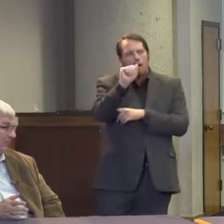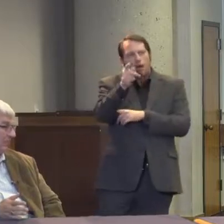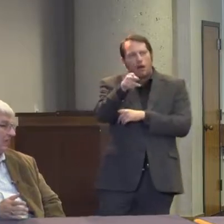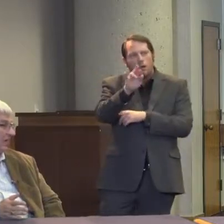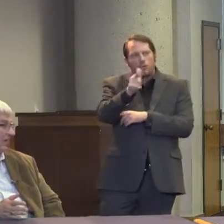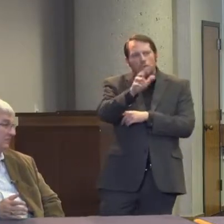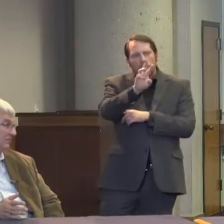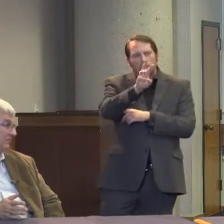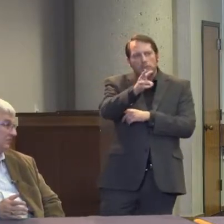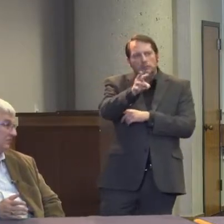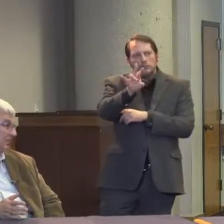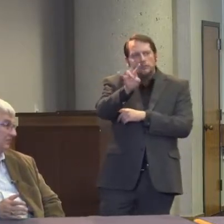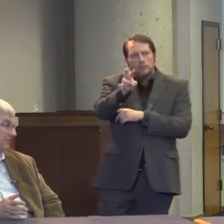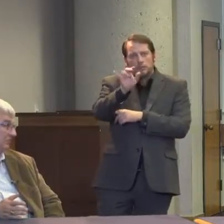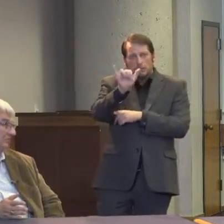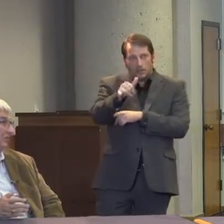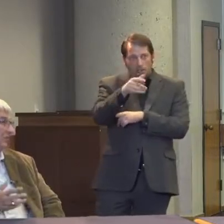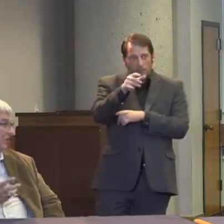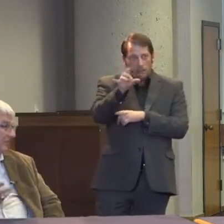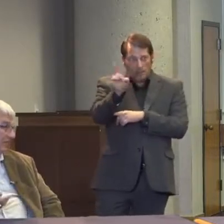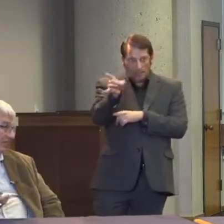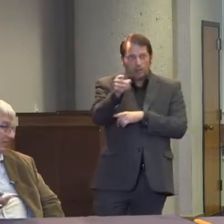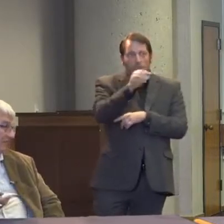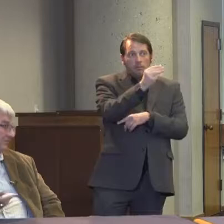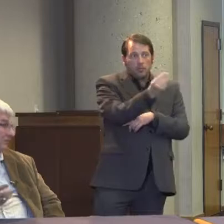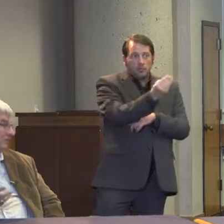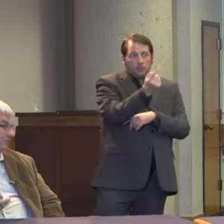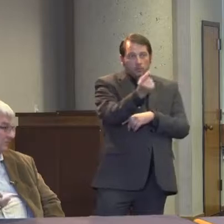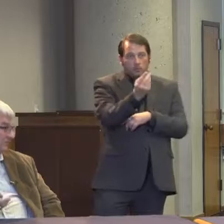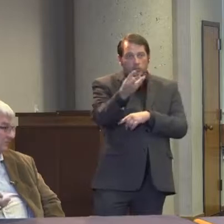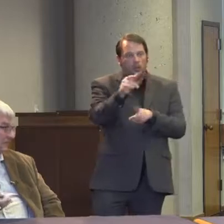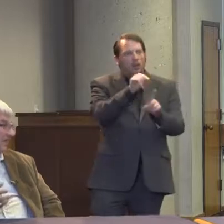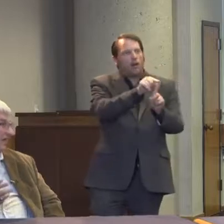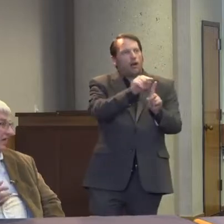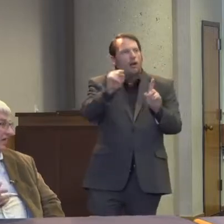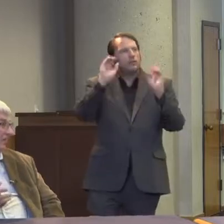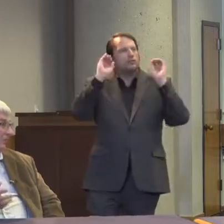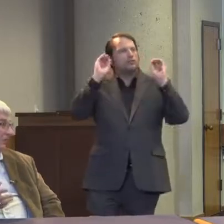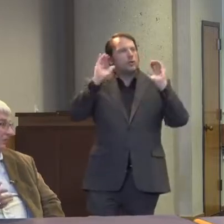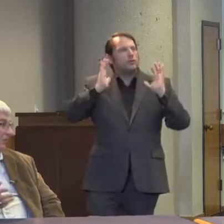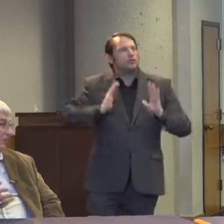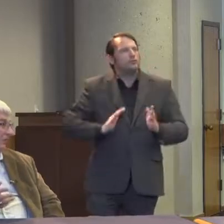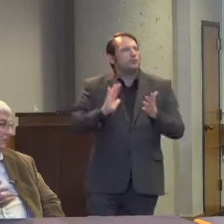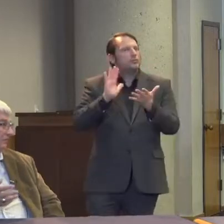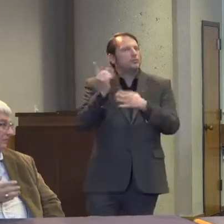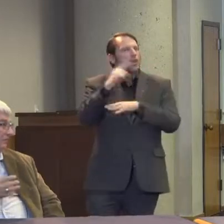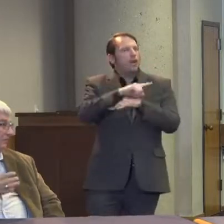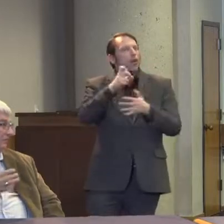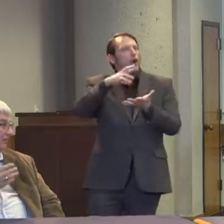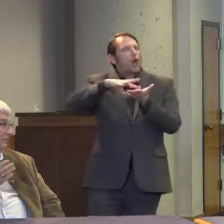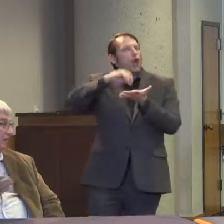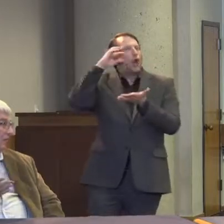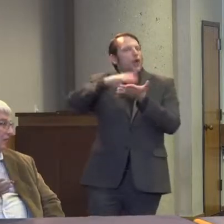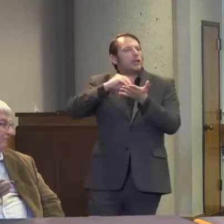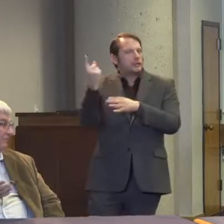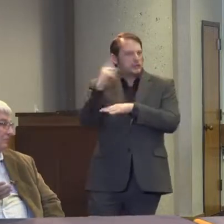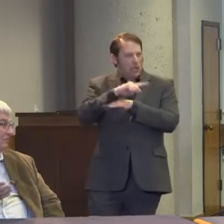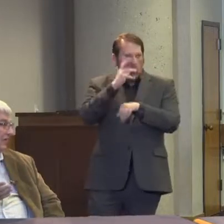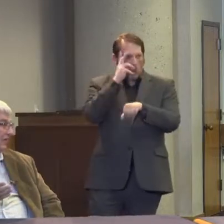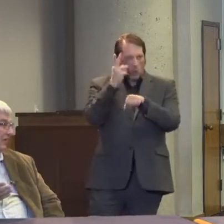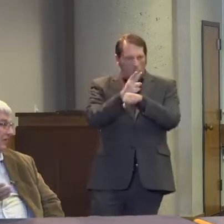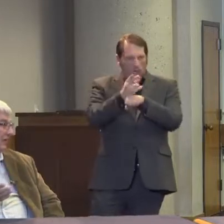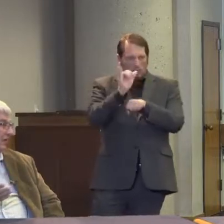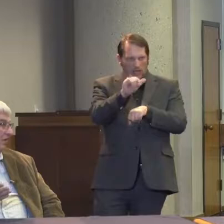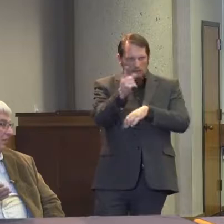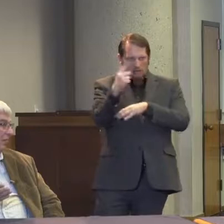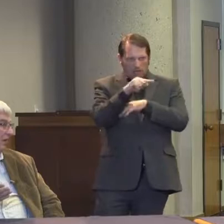of this week as instructional days. Those will be learning days for our students. We will stop school after